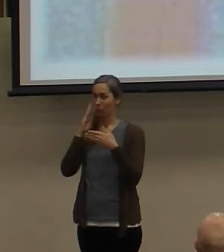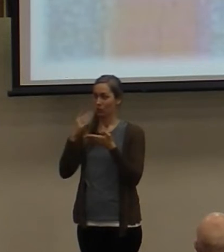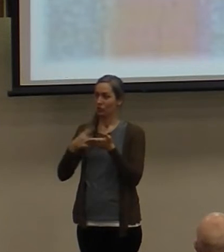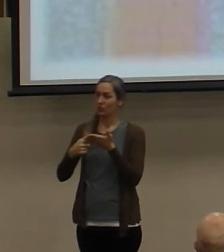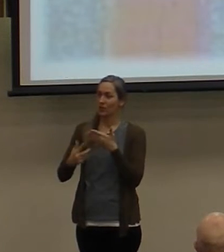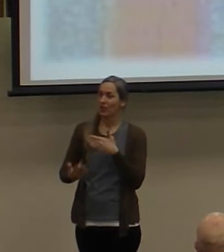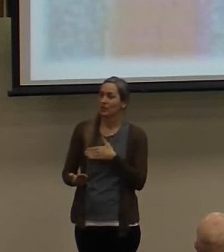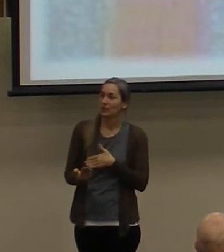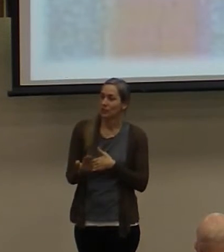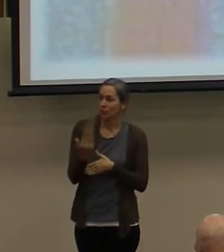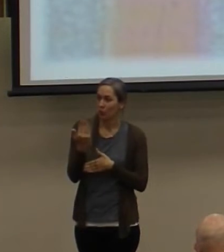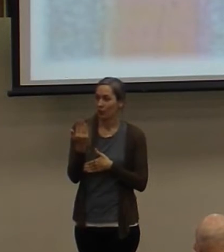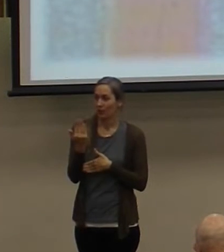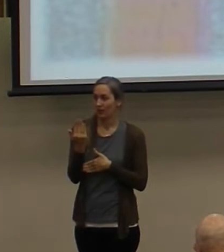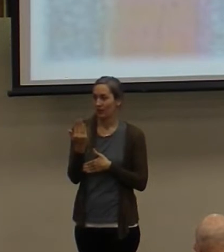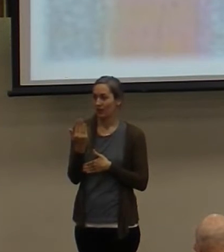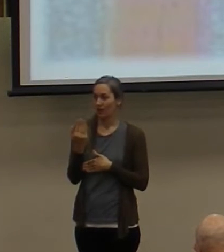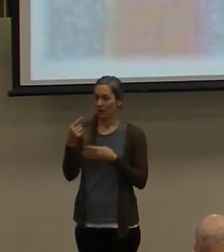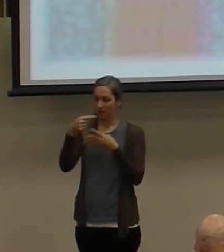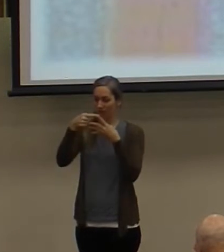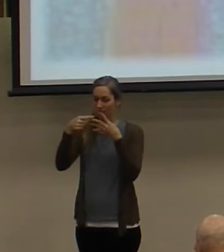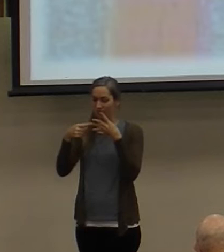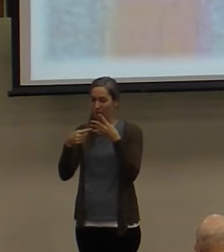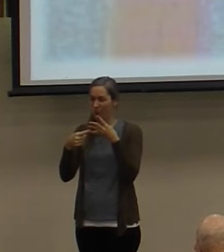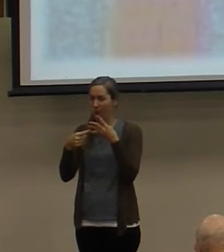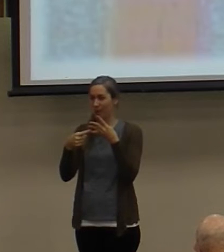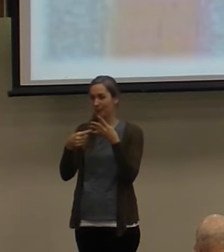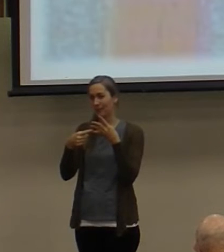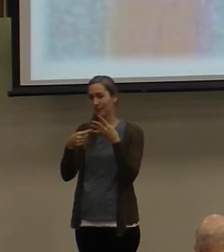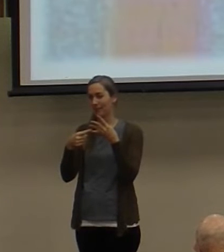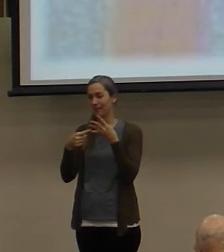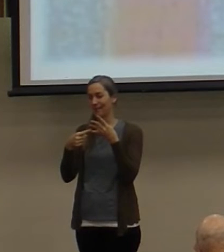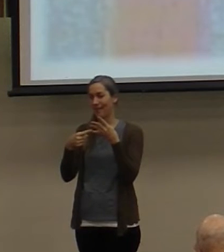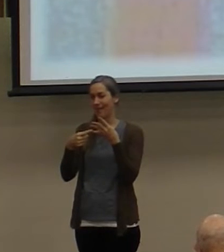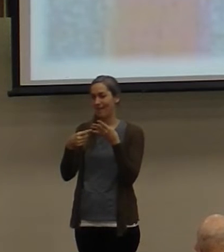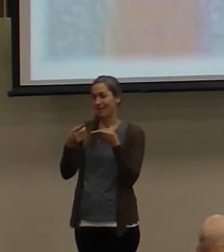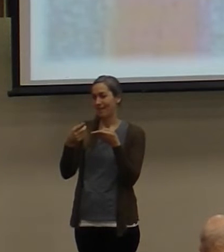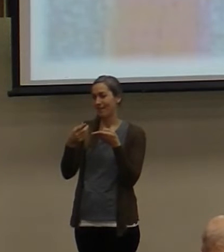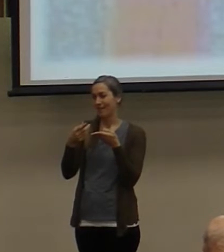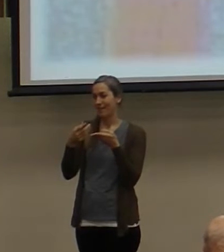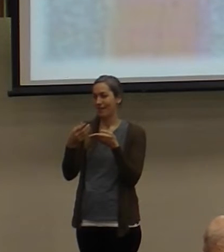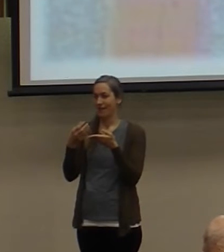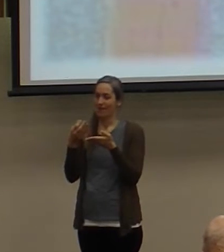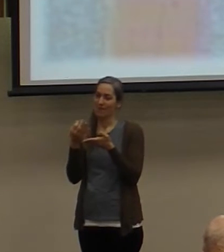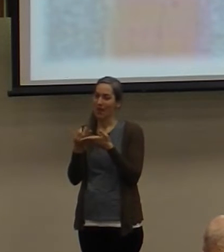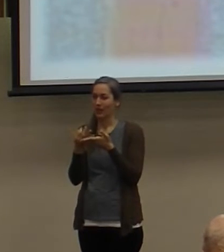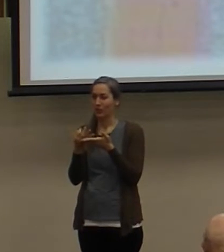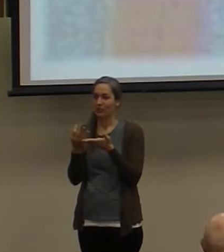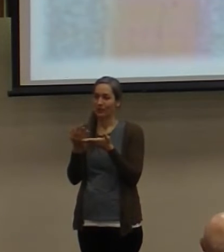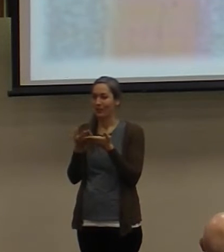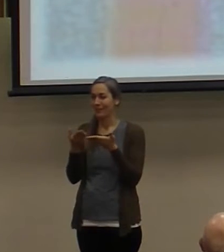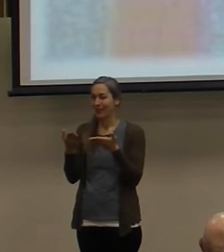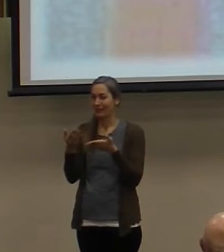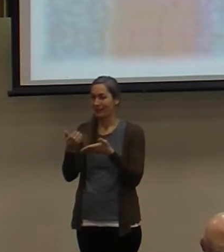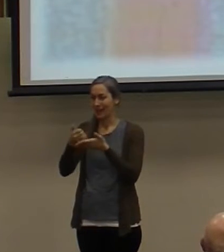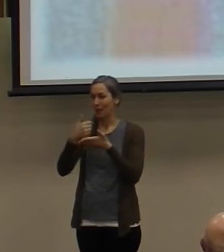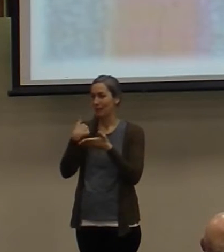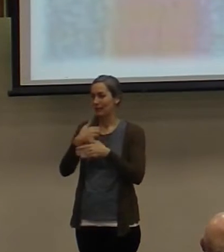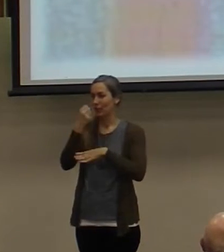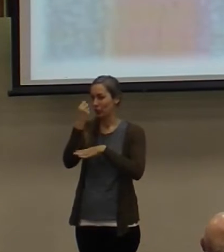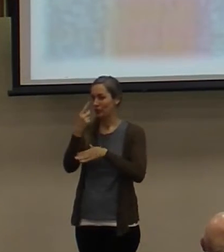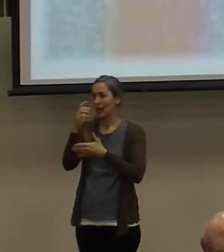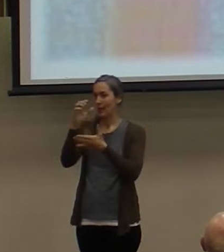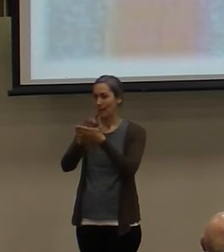for just a couple of moments here. Four factors, we're calling it, to help us understand that marriage is hard. Here's the first